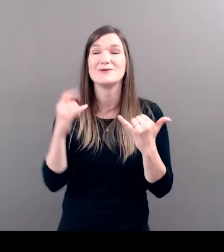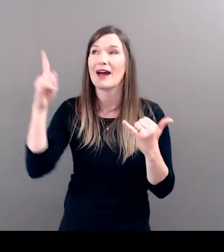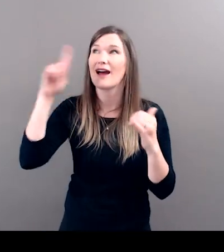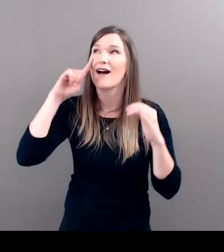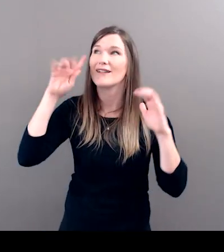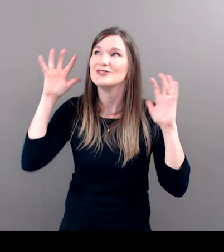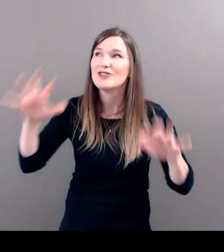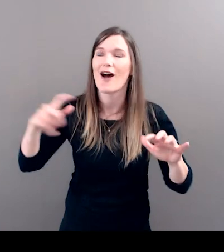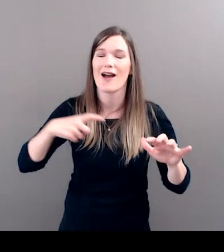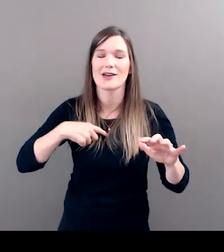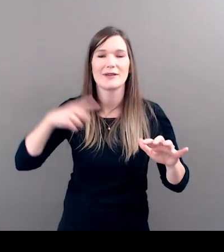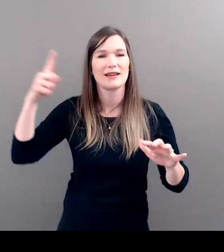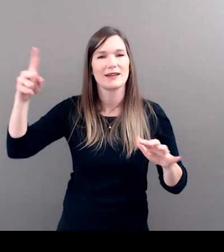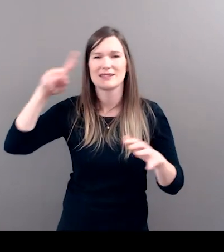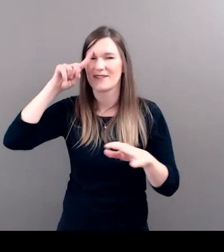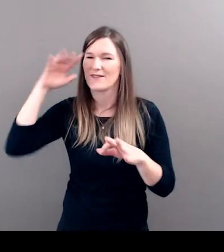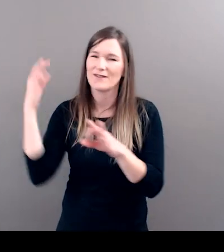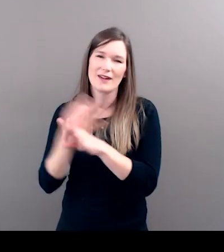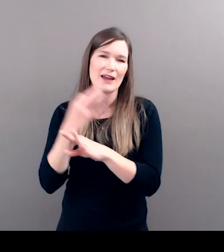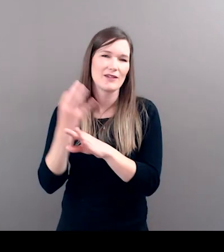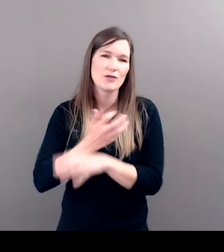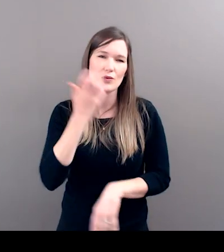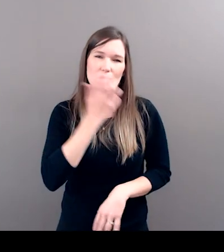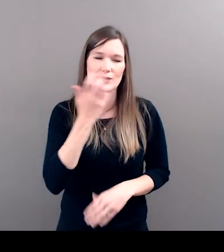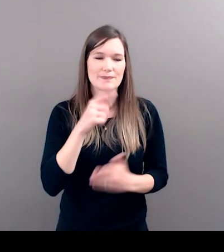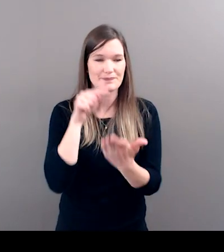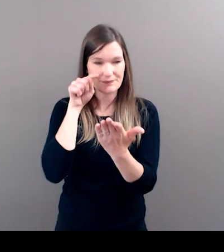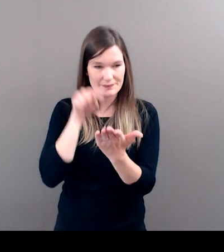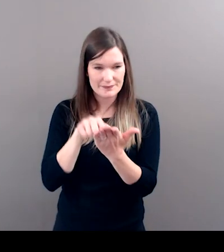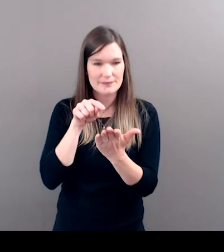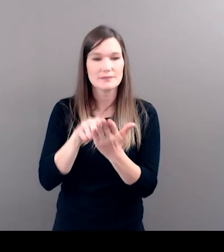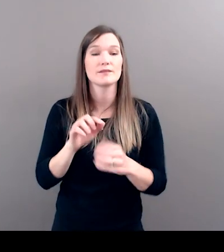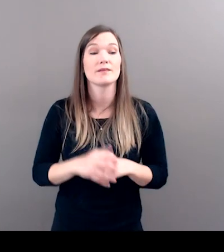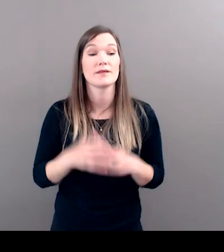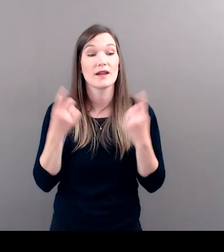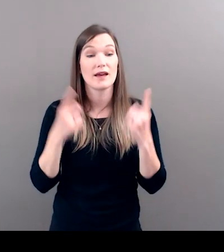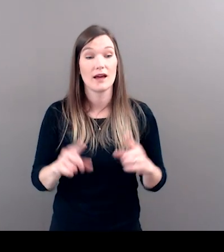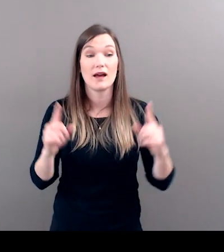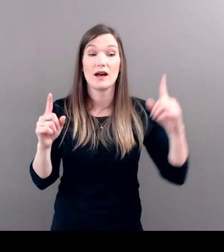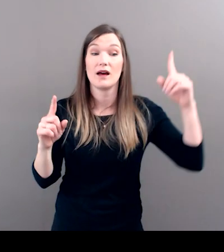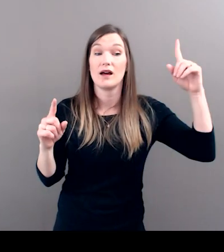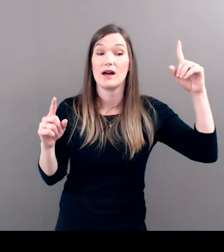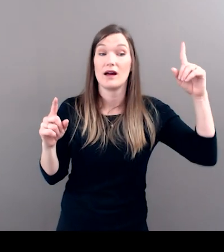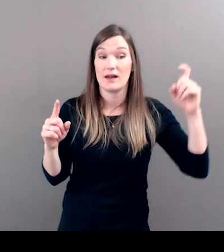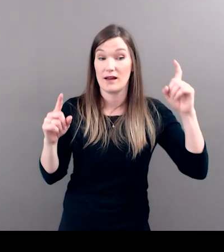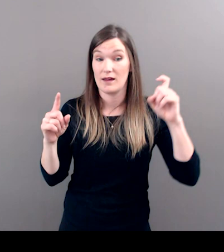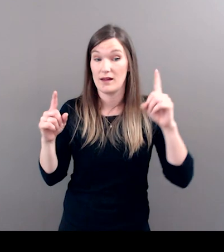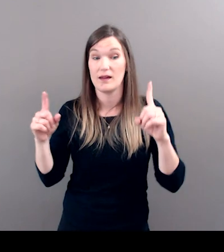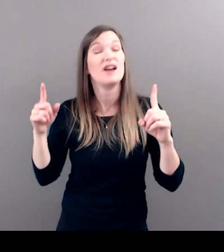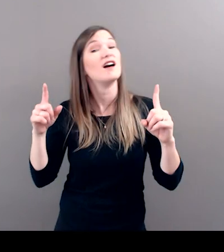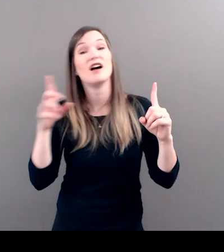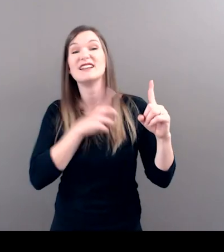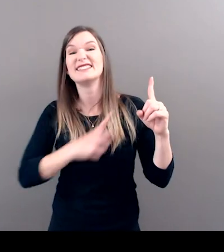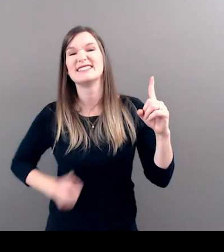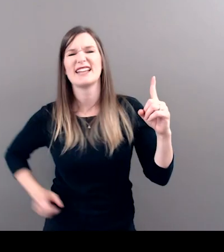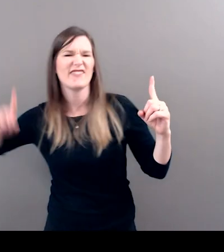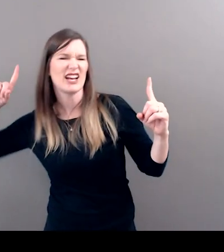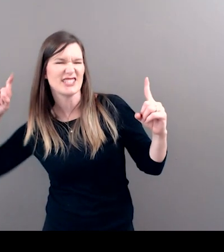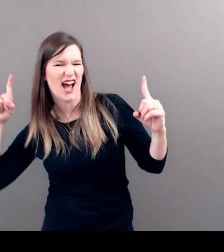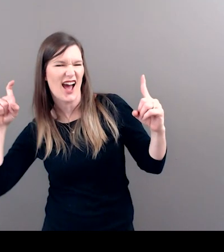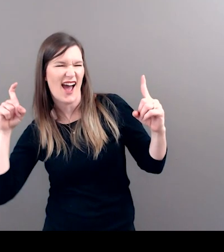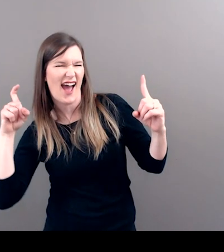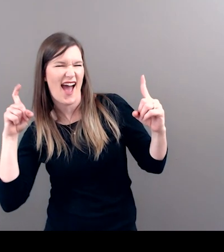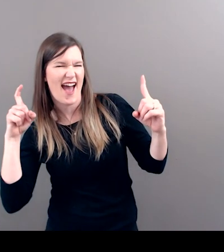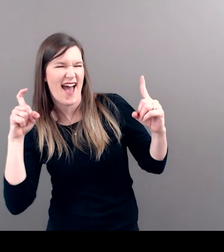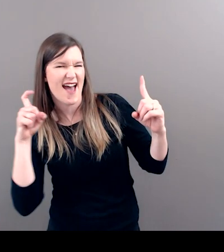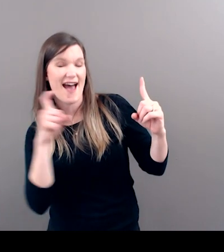Verse 48, so it was when the Philistine rose and came drew near to meet David that David hurried and ran to meet the Philistine.